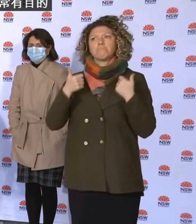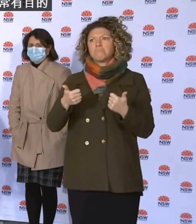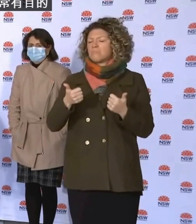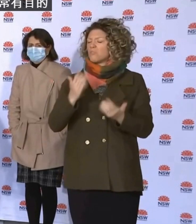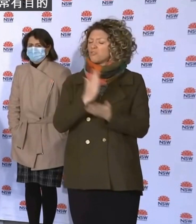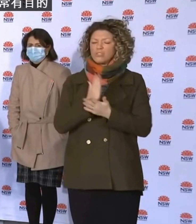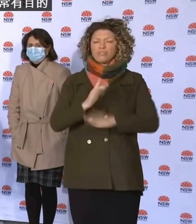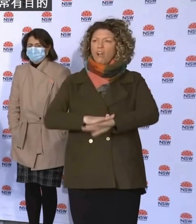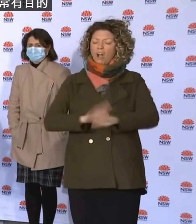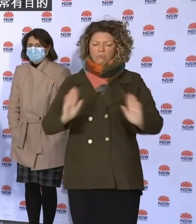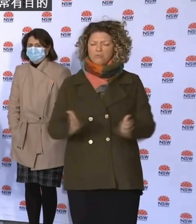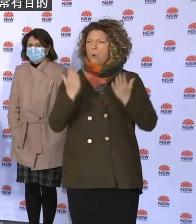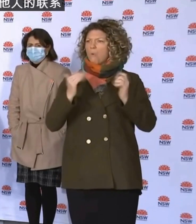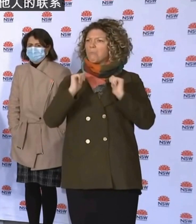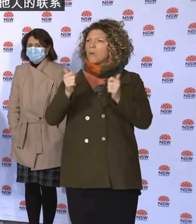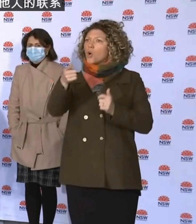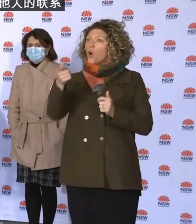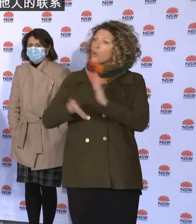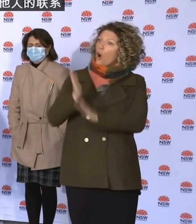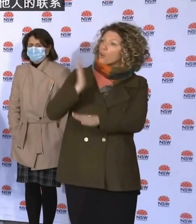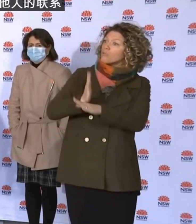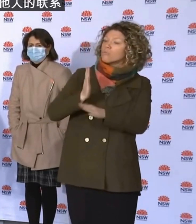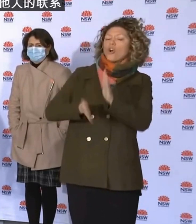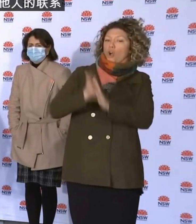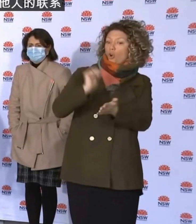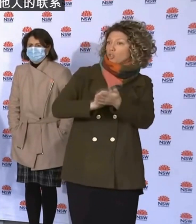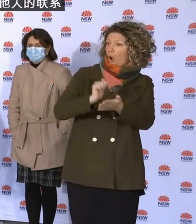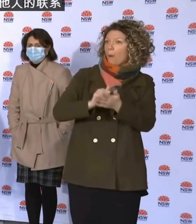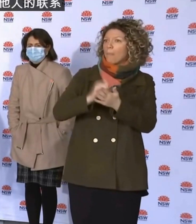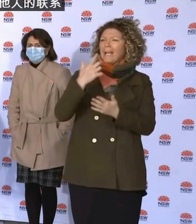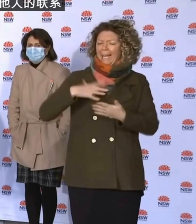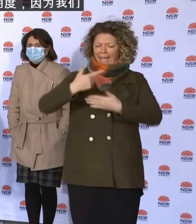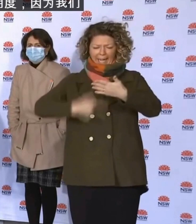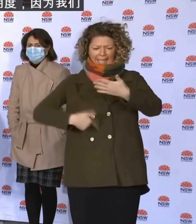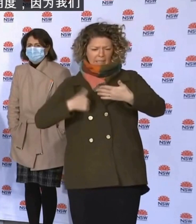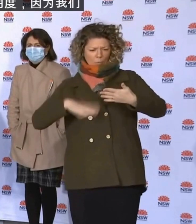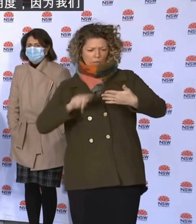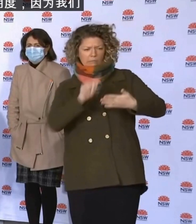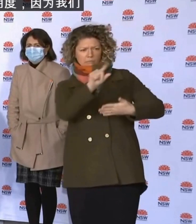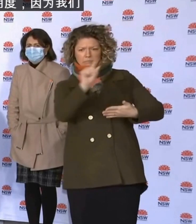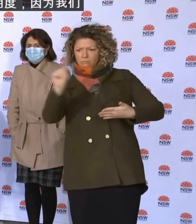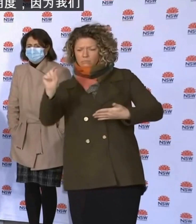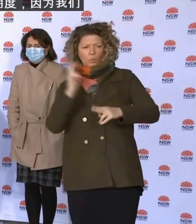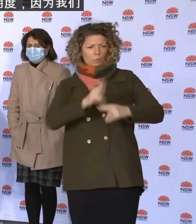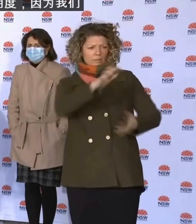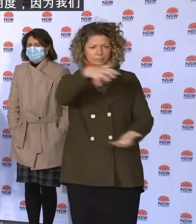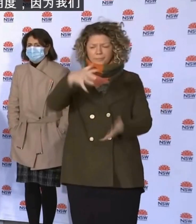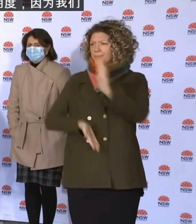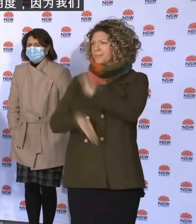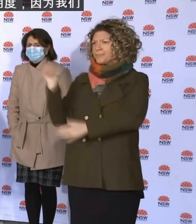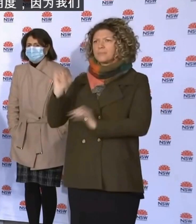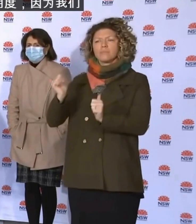very purposeful when you're shopping, go with a list, minimise your contact with others when you're there. So we have, for